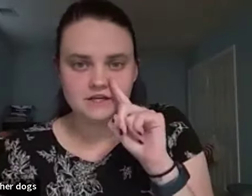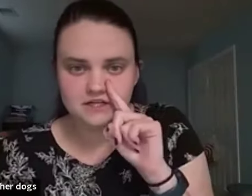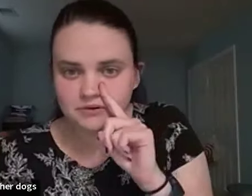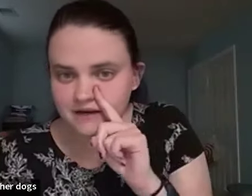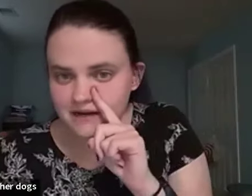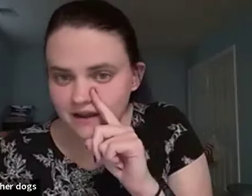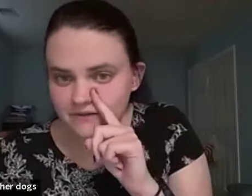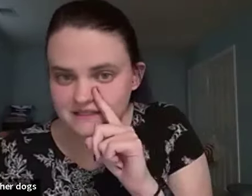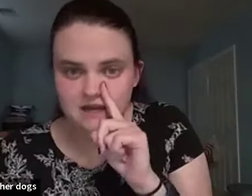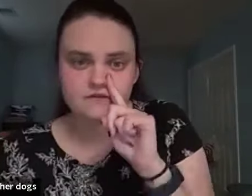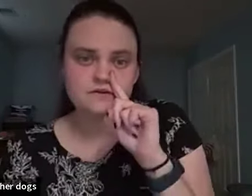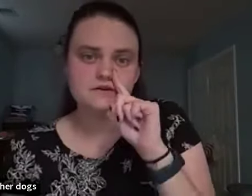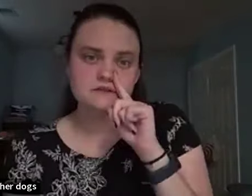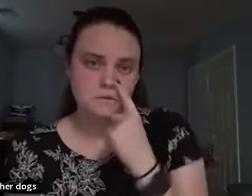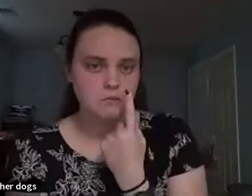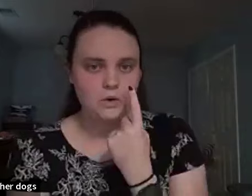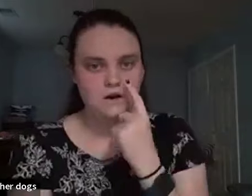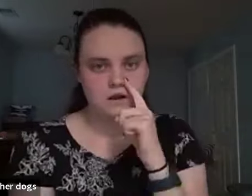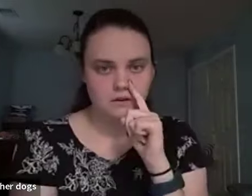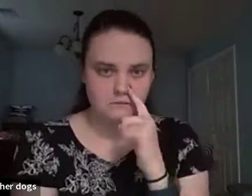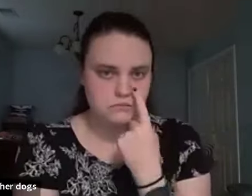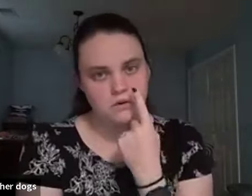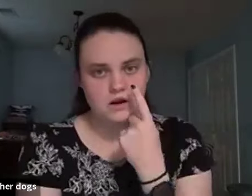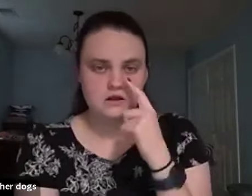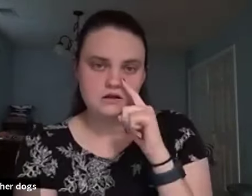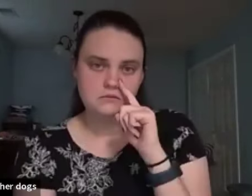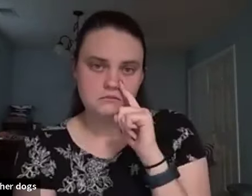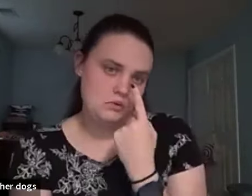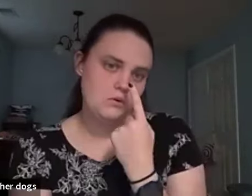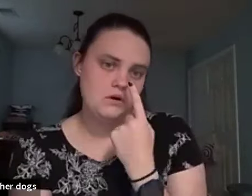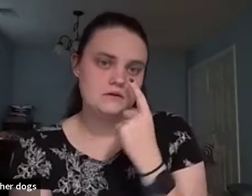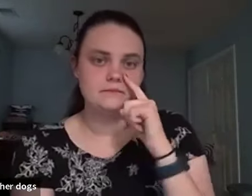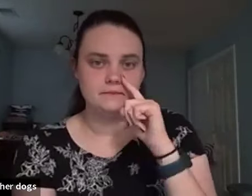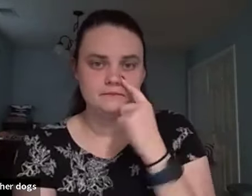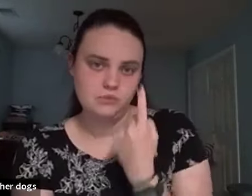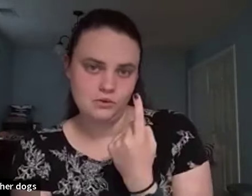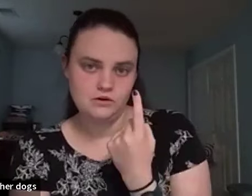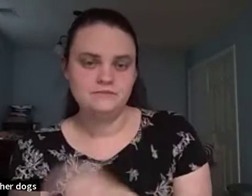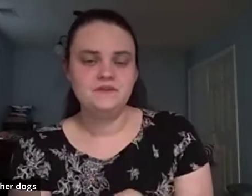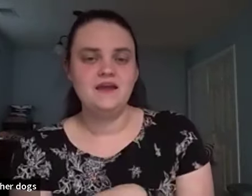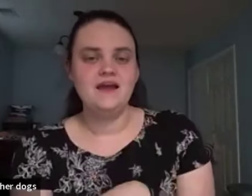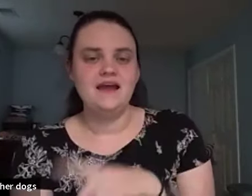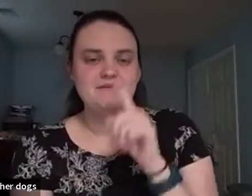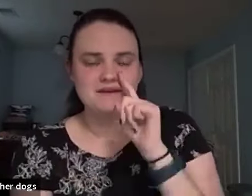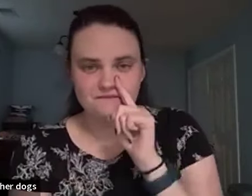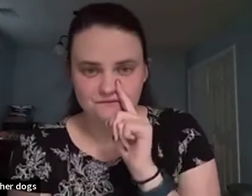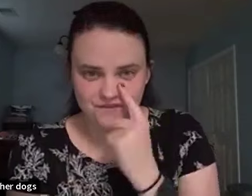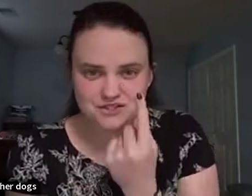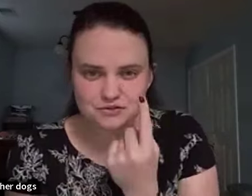you're going to put it on the side of your nose and go bored, bored, bored, bored. And my